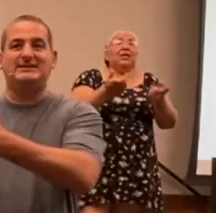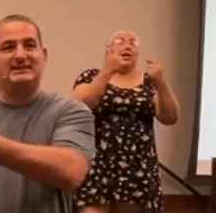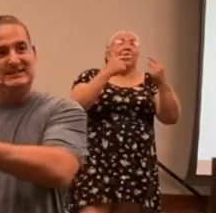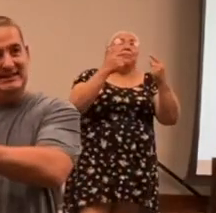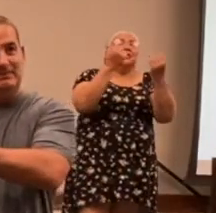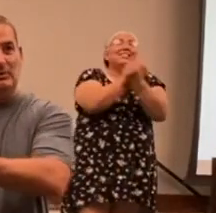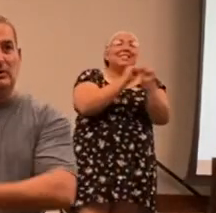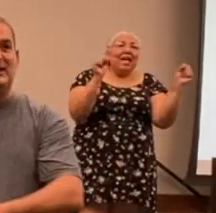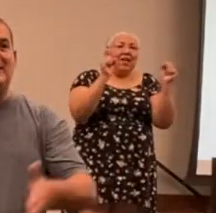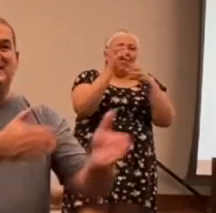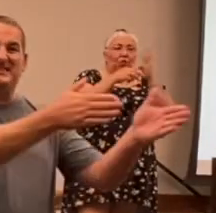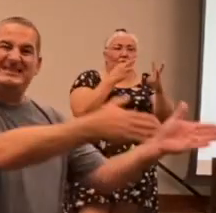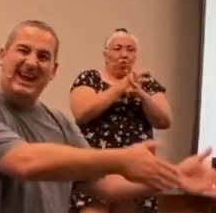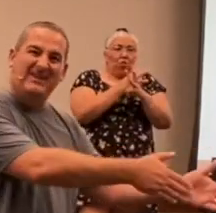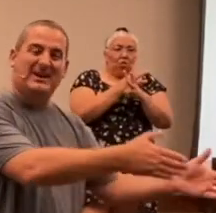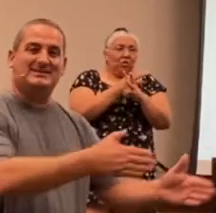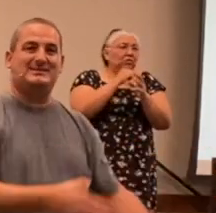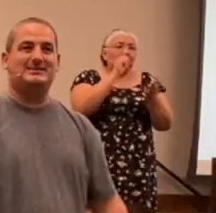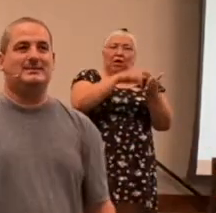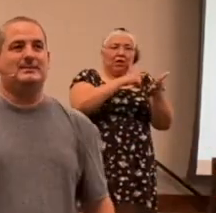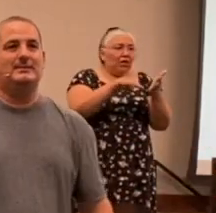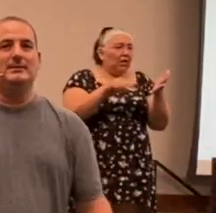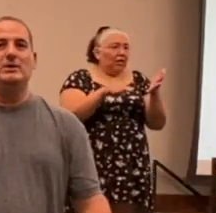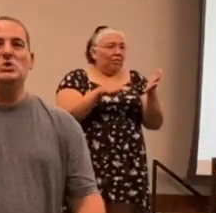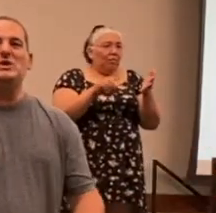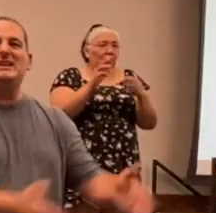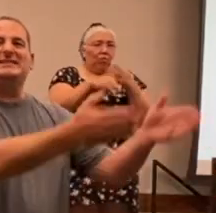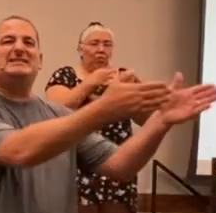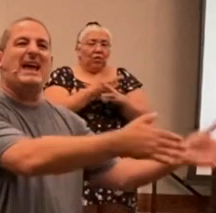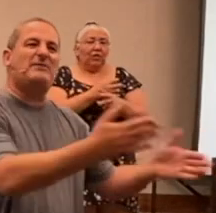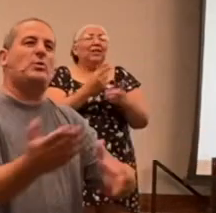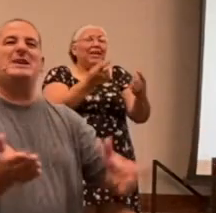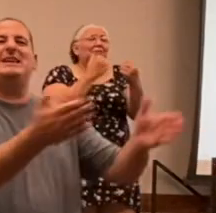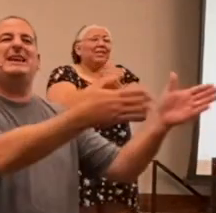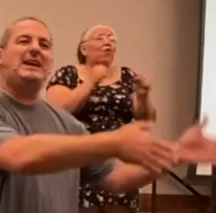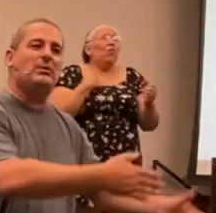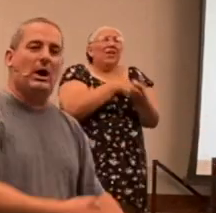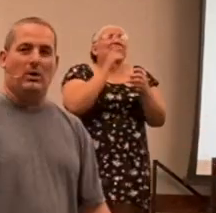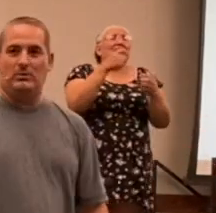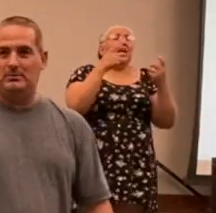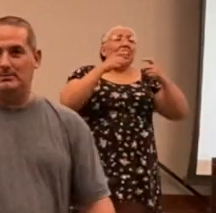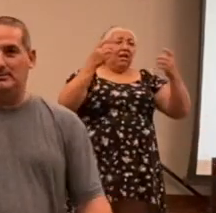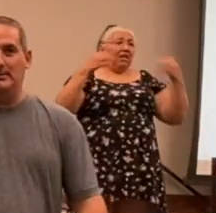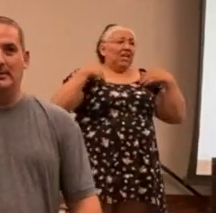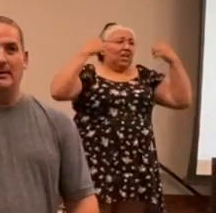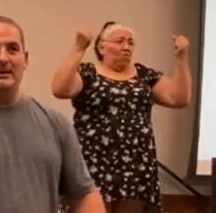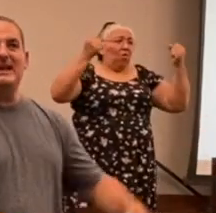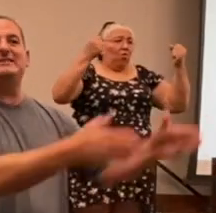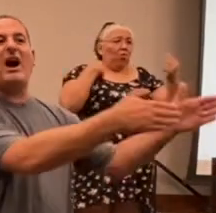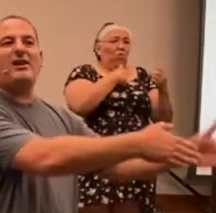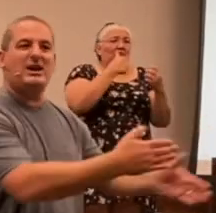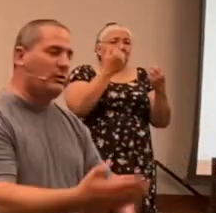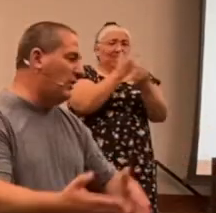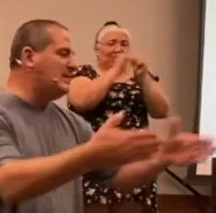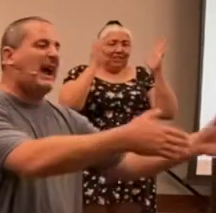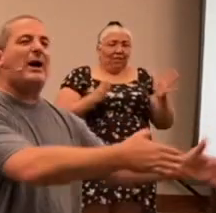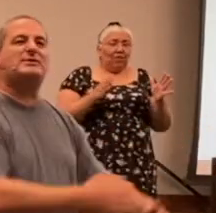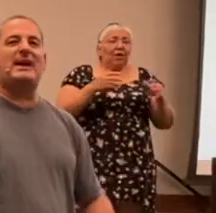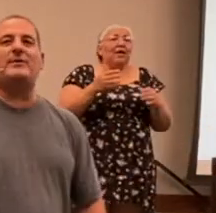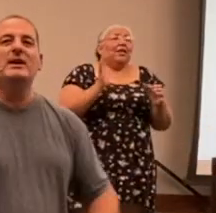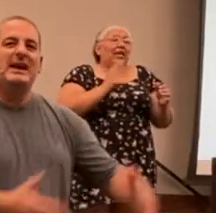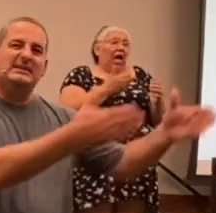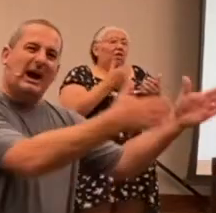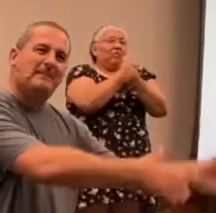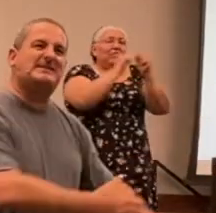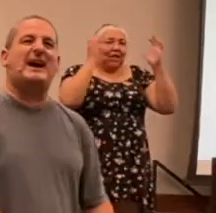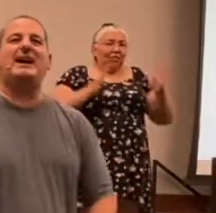world, not to condemn the world. He came to save us. We need a savior. We need a hero. And he's our hero. He's our